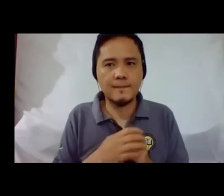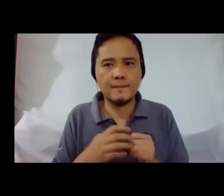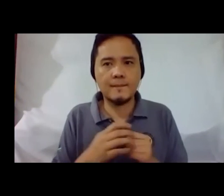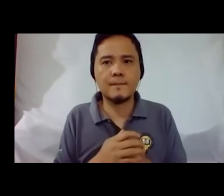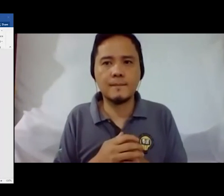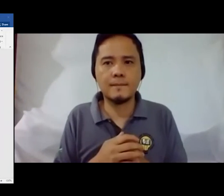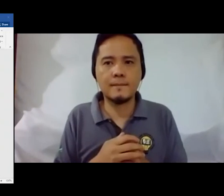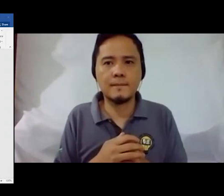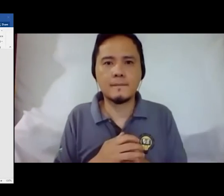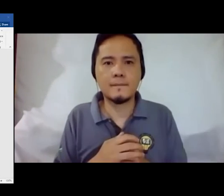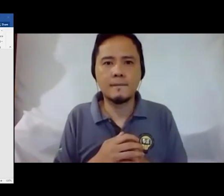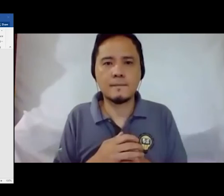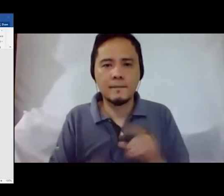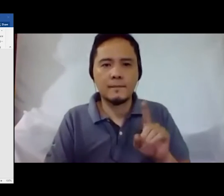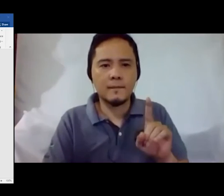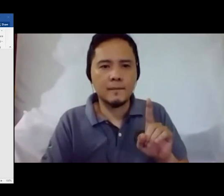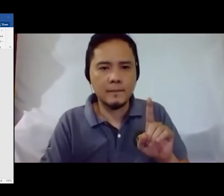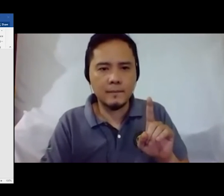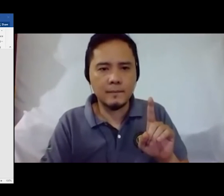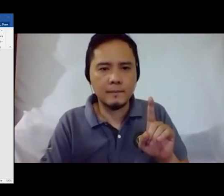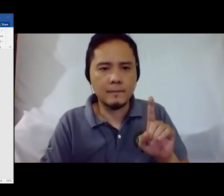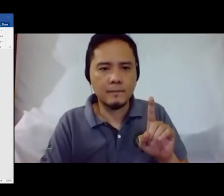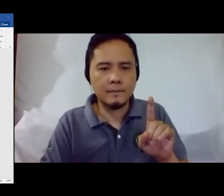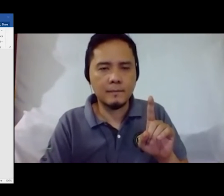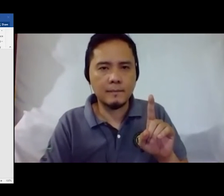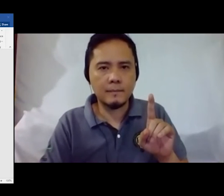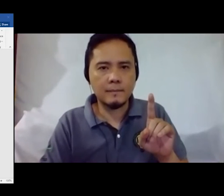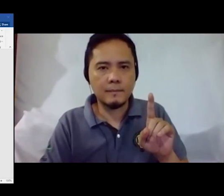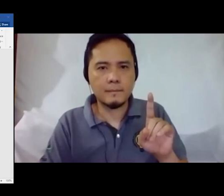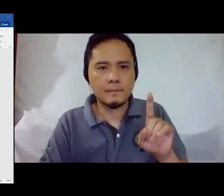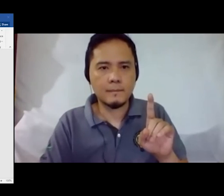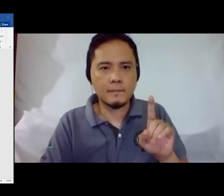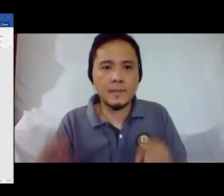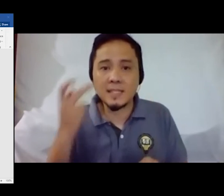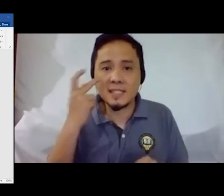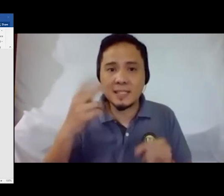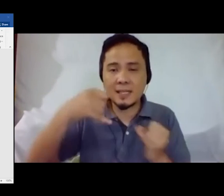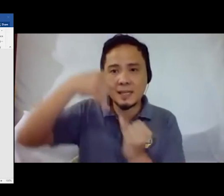You see the dash, dash, dash? That is the embedded sentence here.